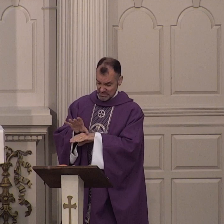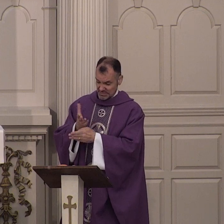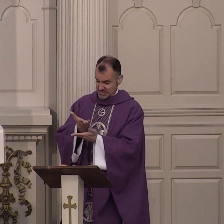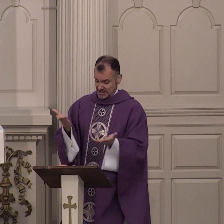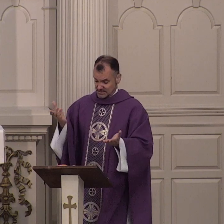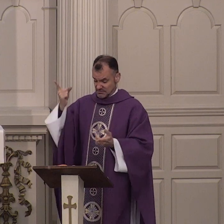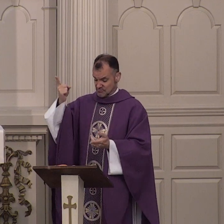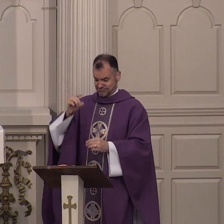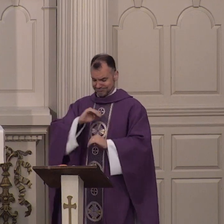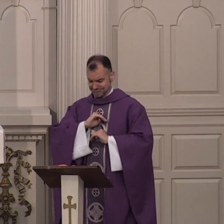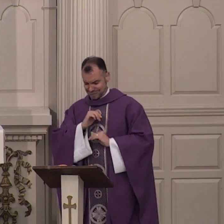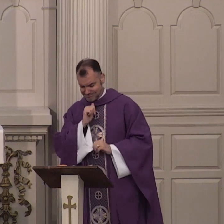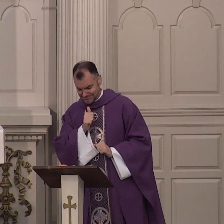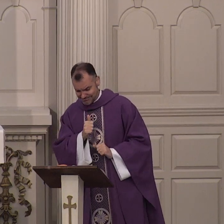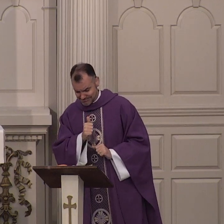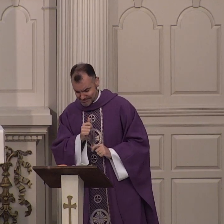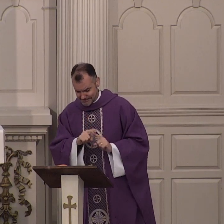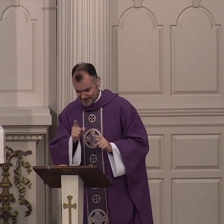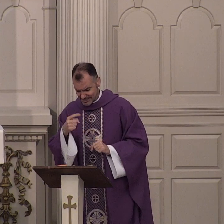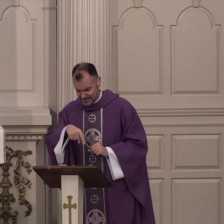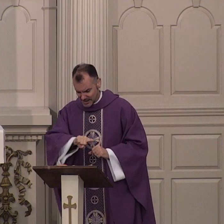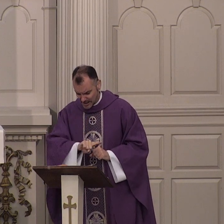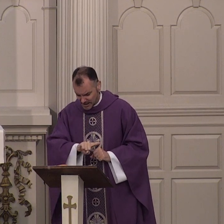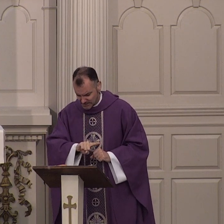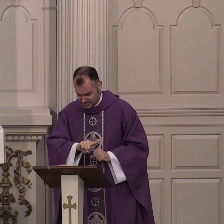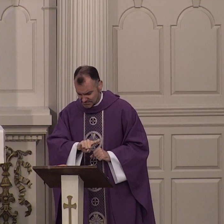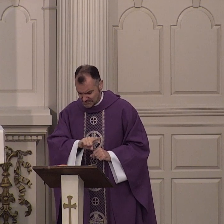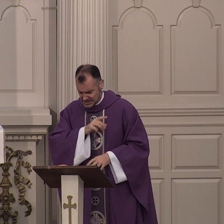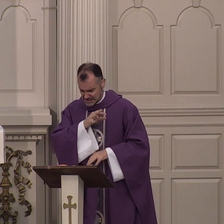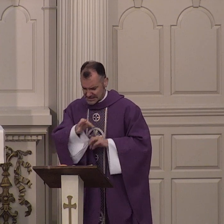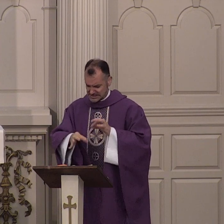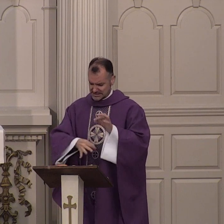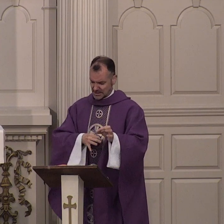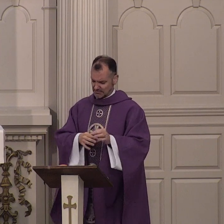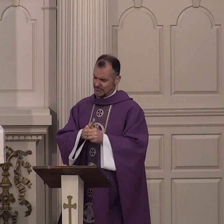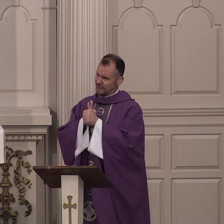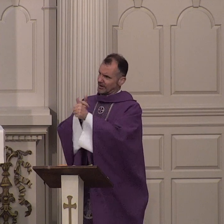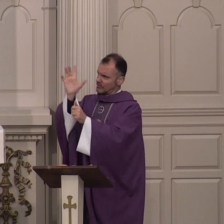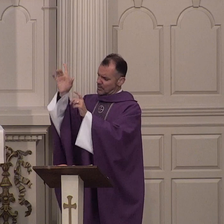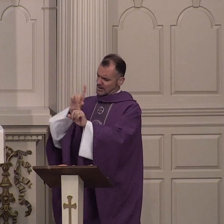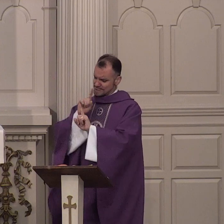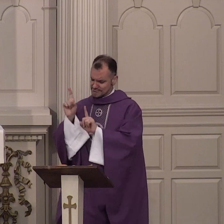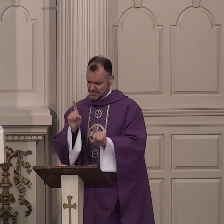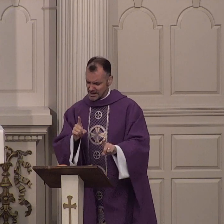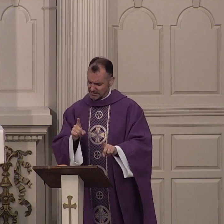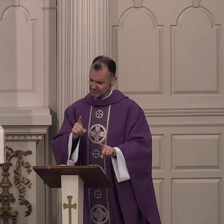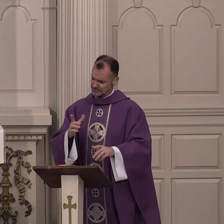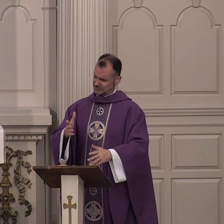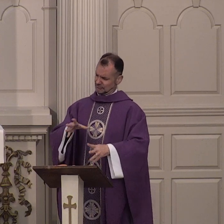not please you, they may be filled instead with delight at your commands.